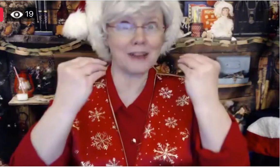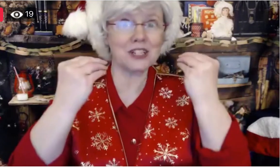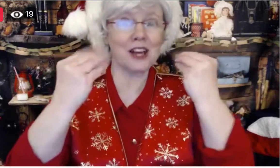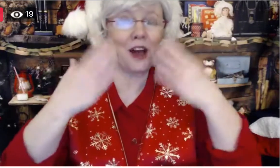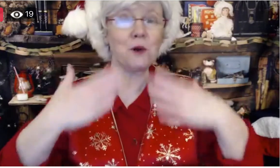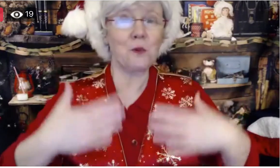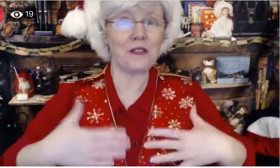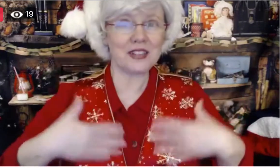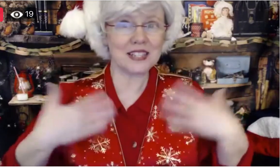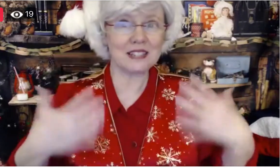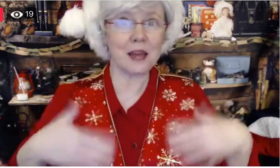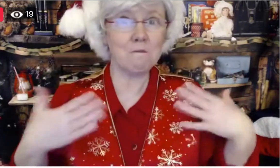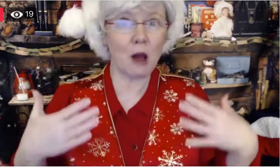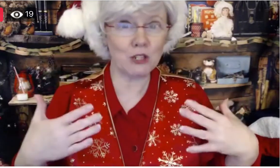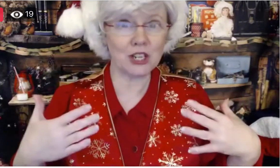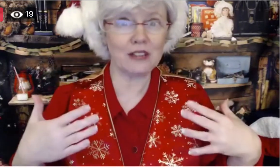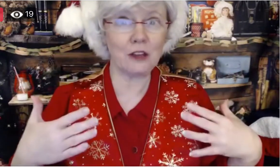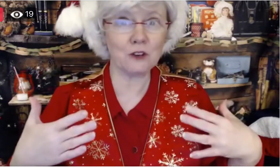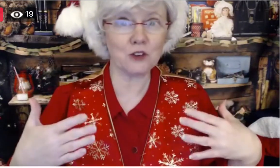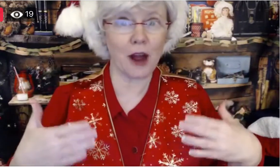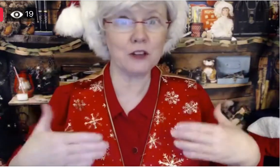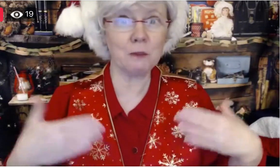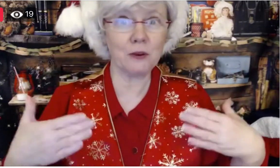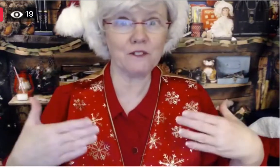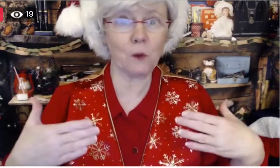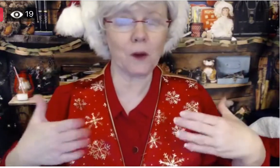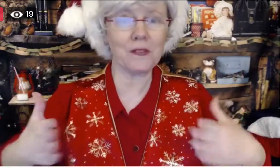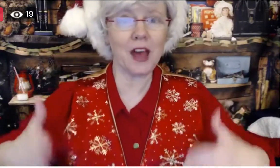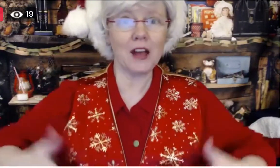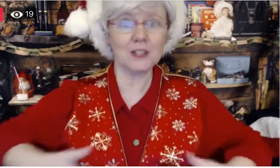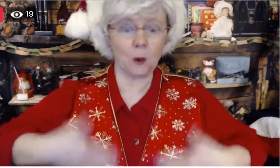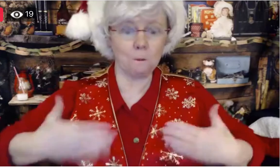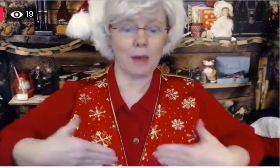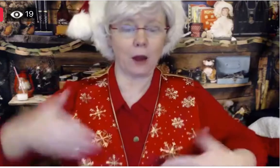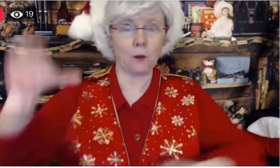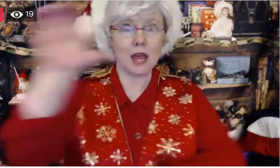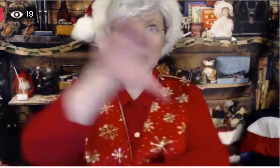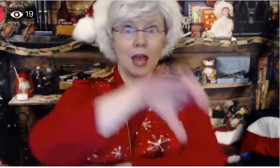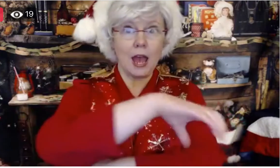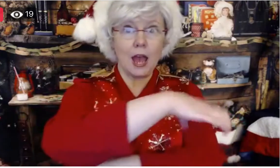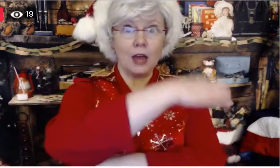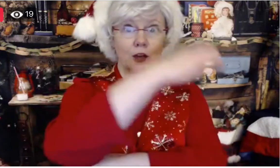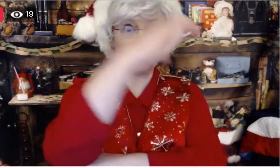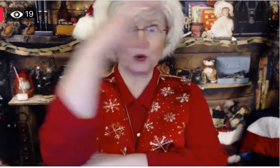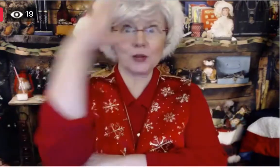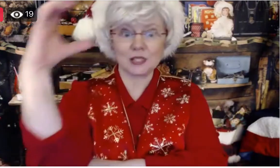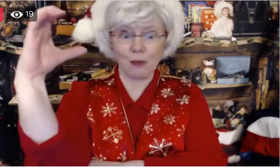match what this emotion that you're trying to put forth. So Merry Christmas.